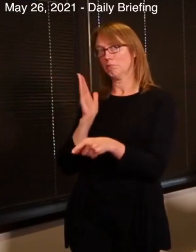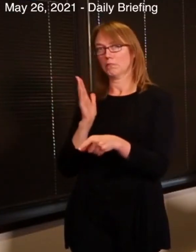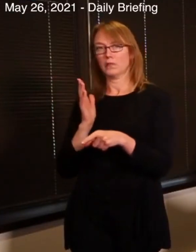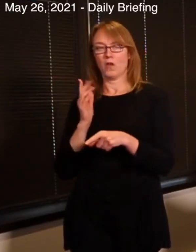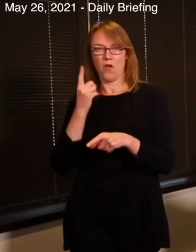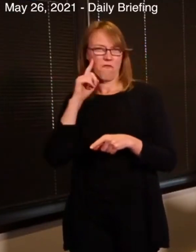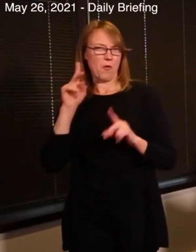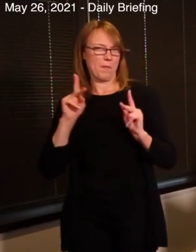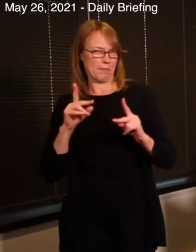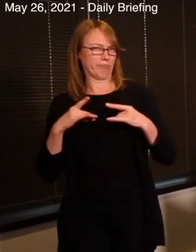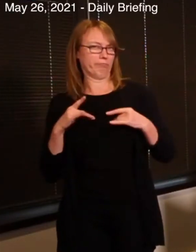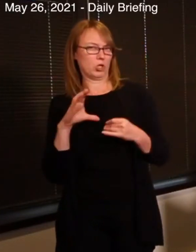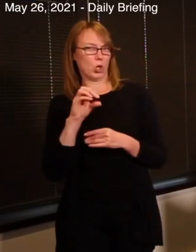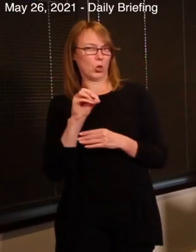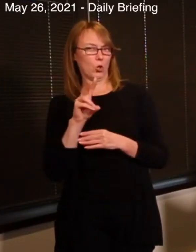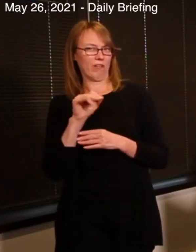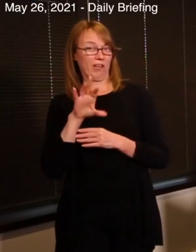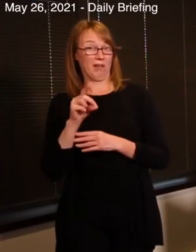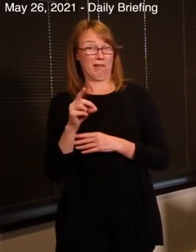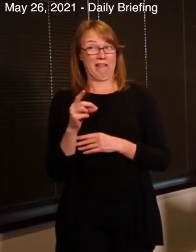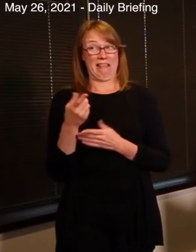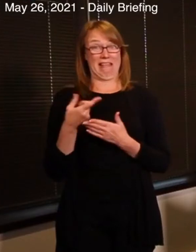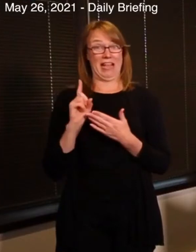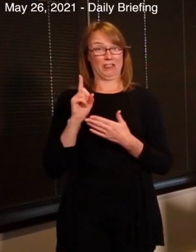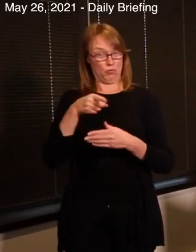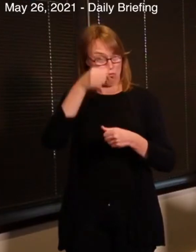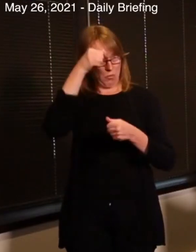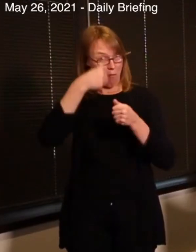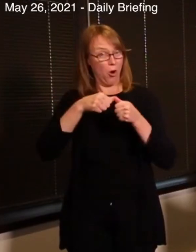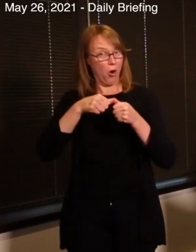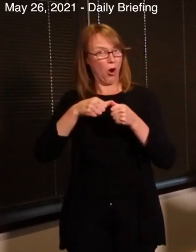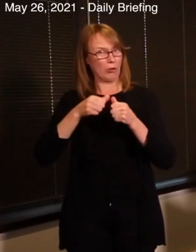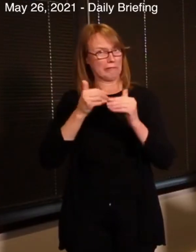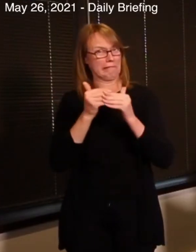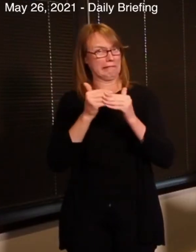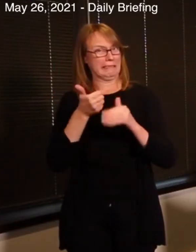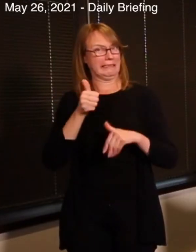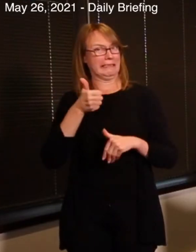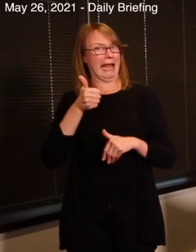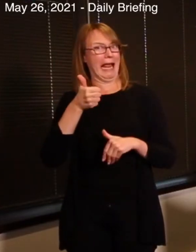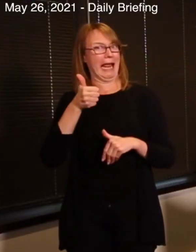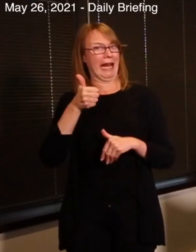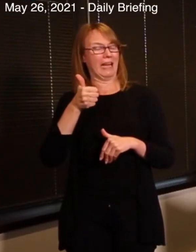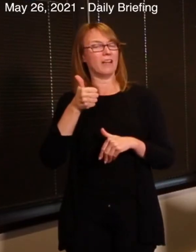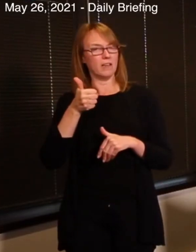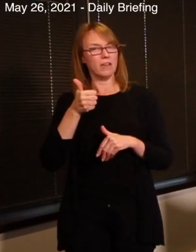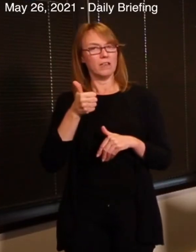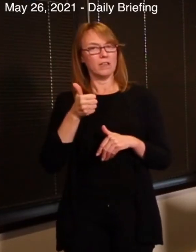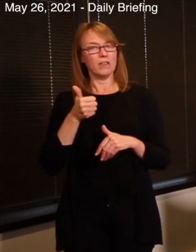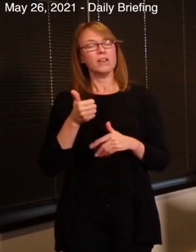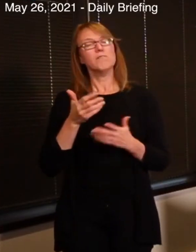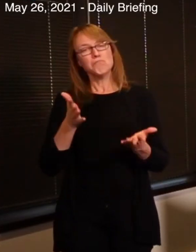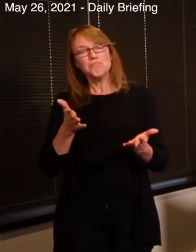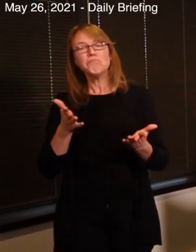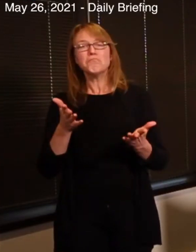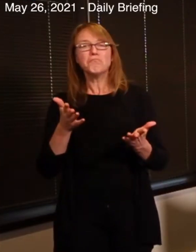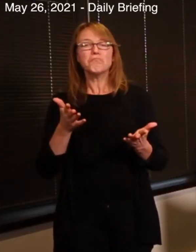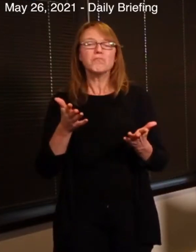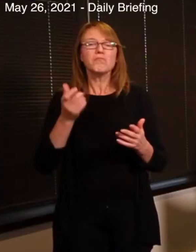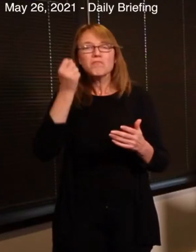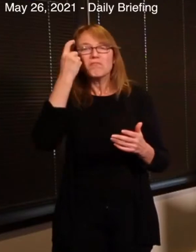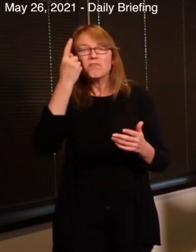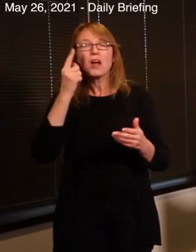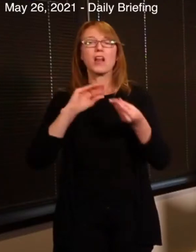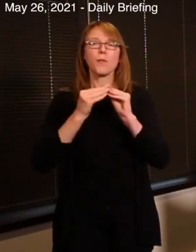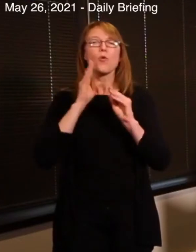was close to 10, and we were, a little bit concerned about it. Granted that these numbers are going to go up and down, but